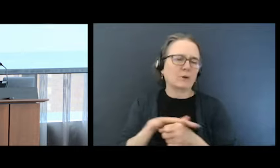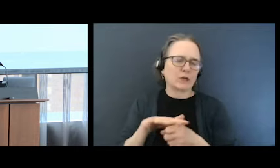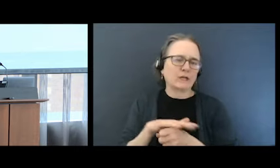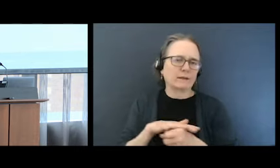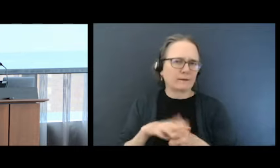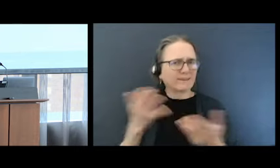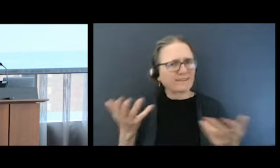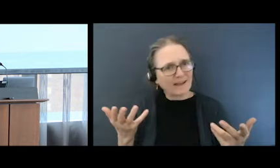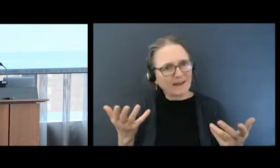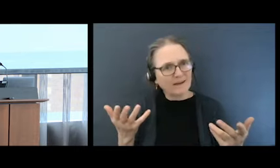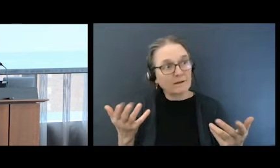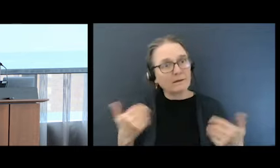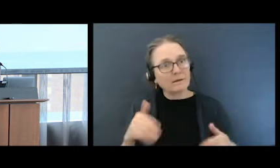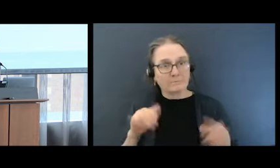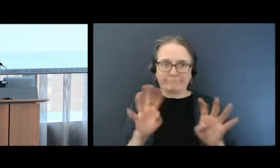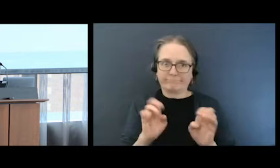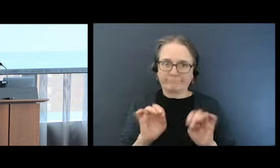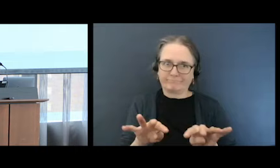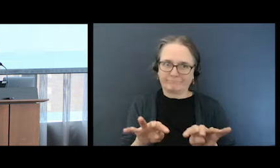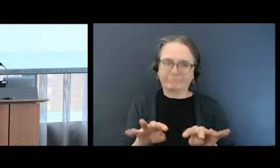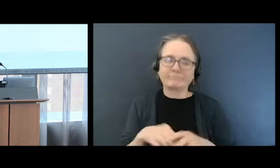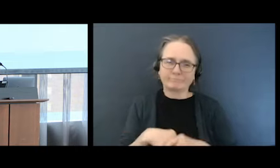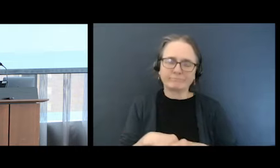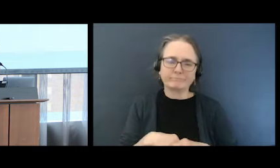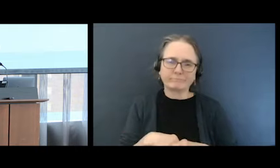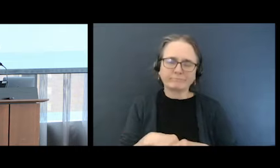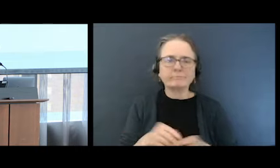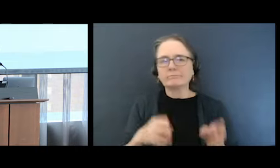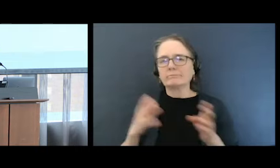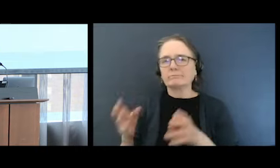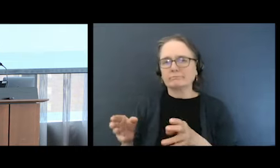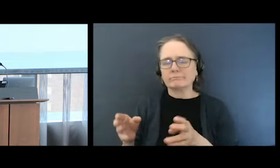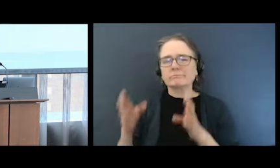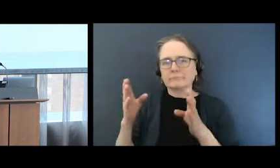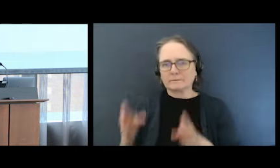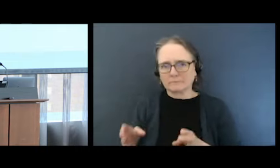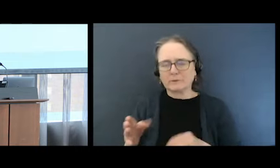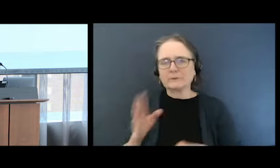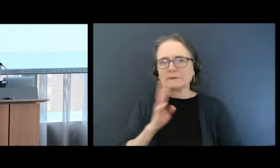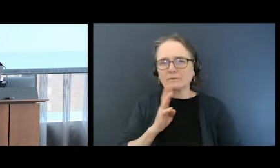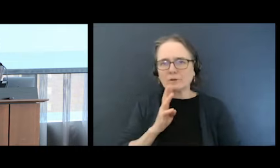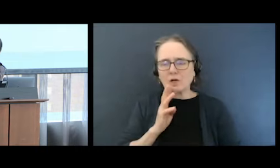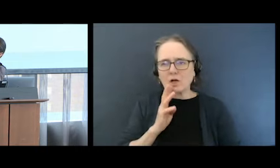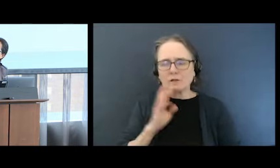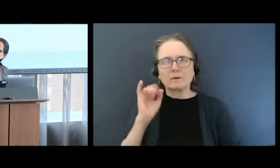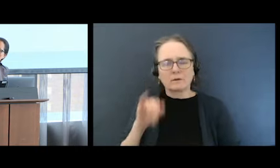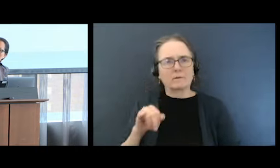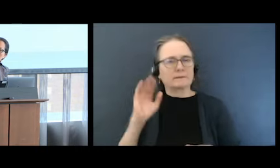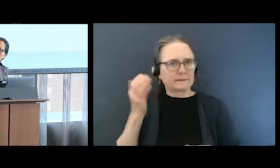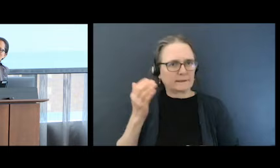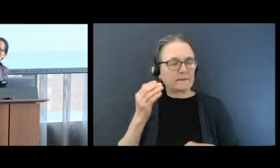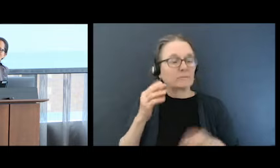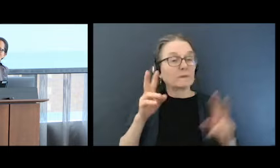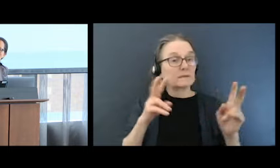I know the conversation kind of switched to like accessibility, not accessibility, but access to modes